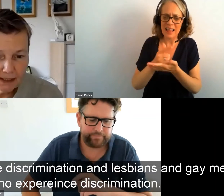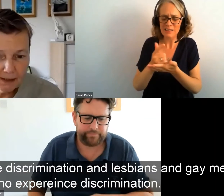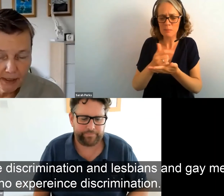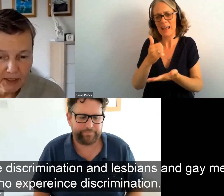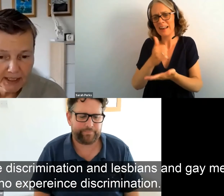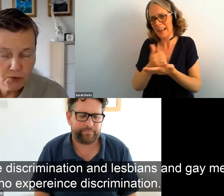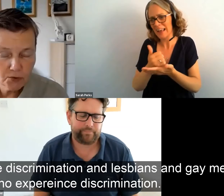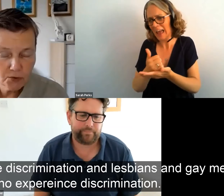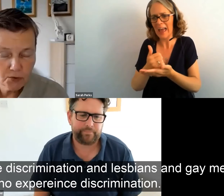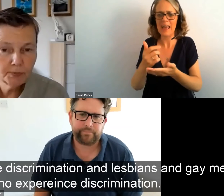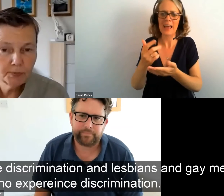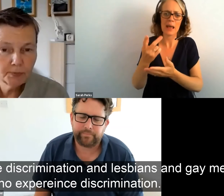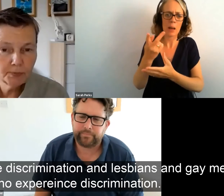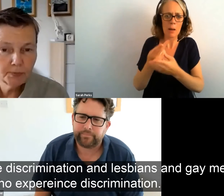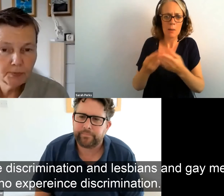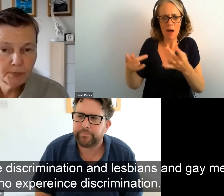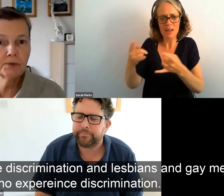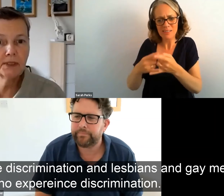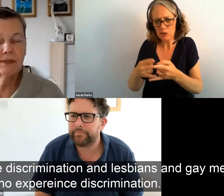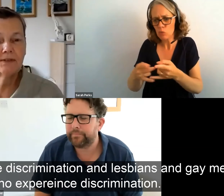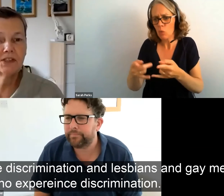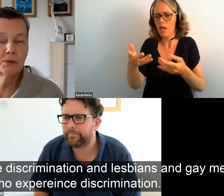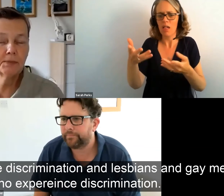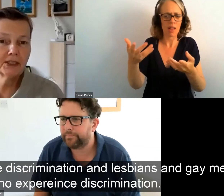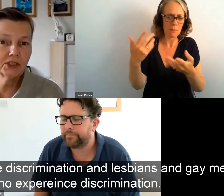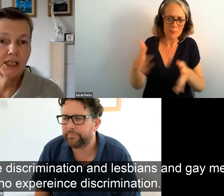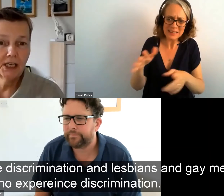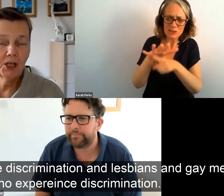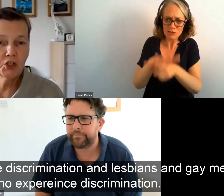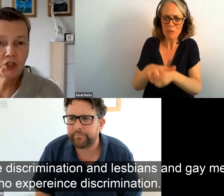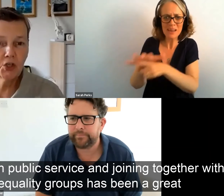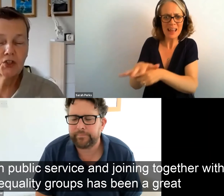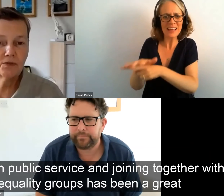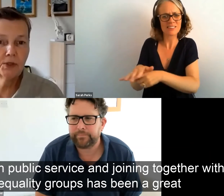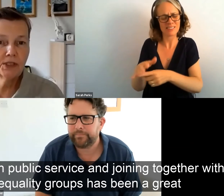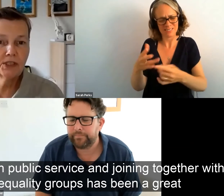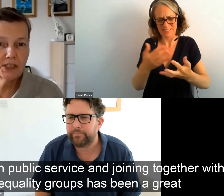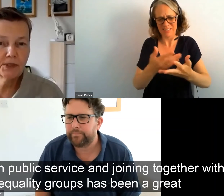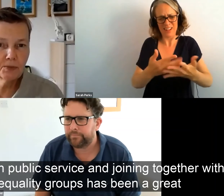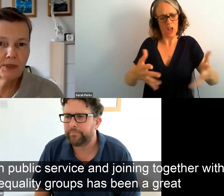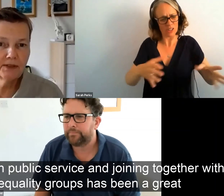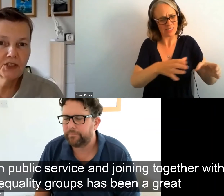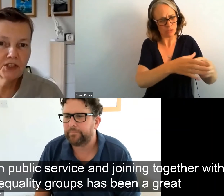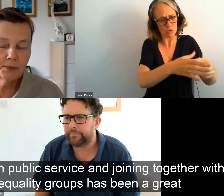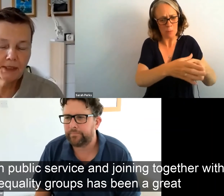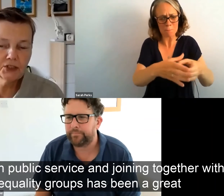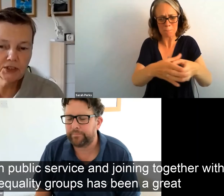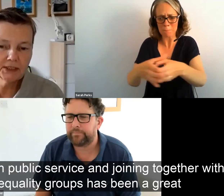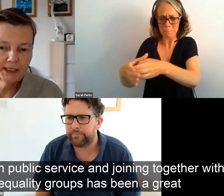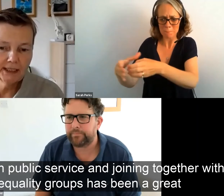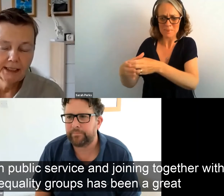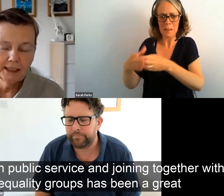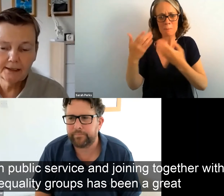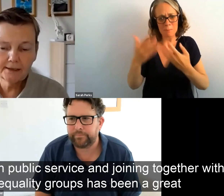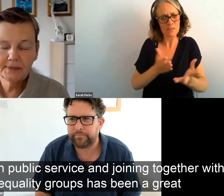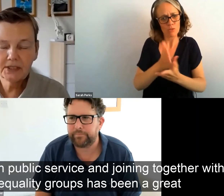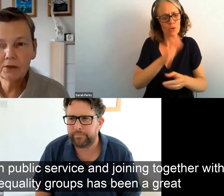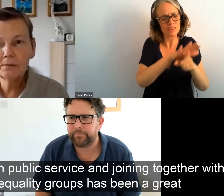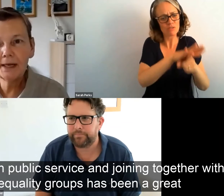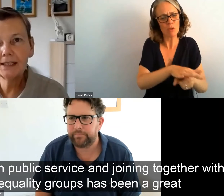men, bisexual people who experience discrimination. Lots and lots of communities who experience